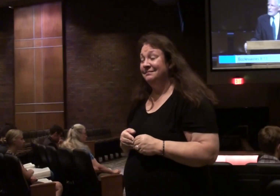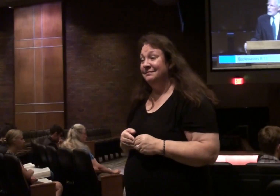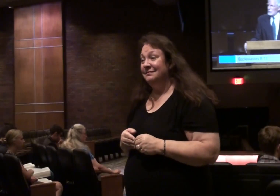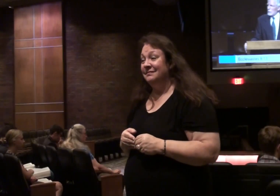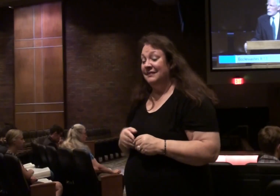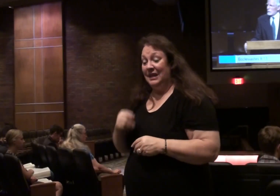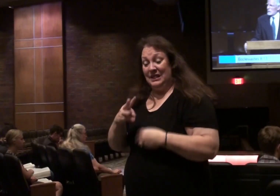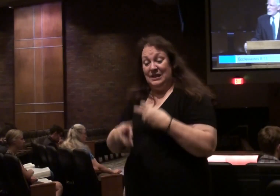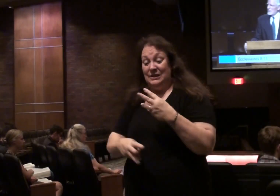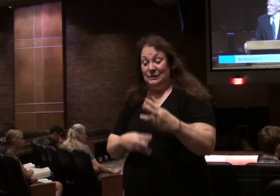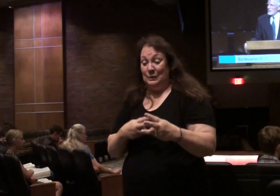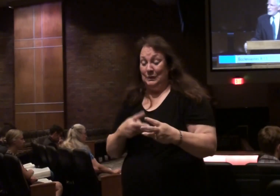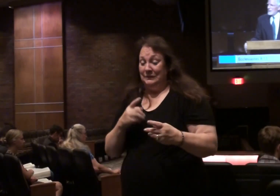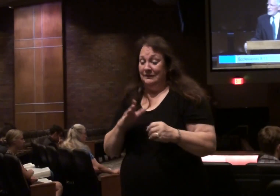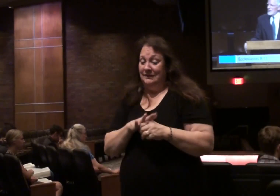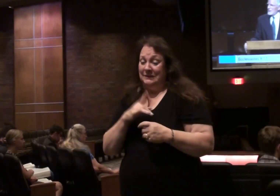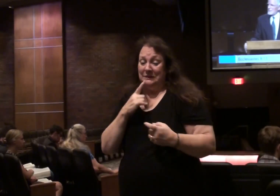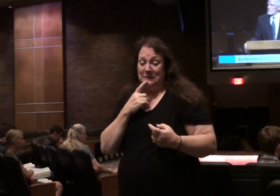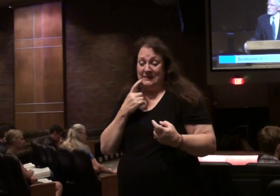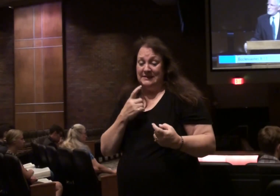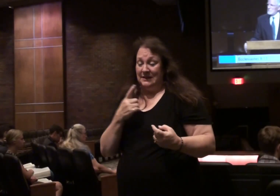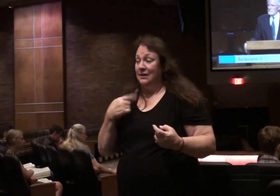in a fallen world.